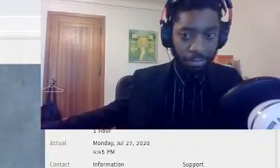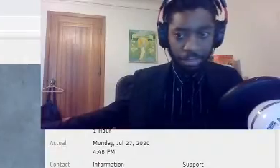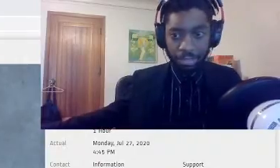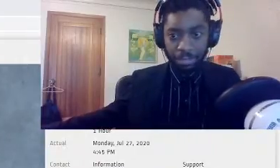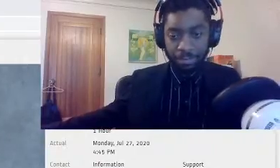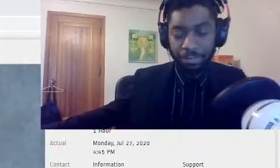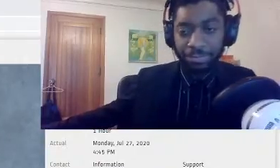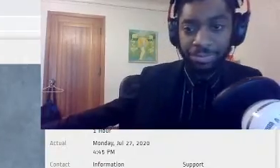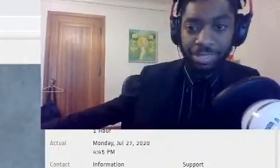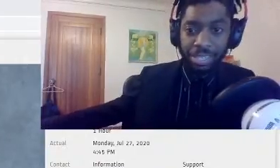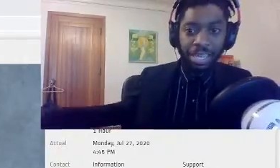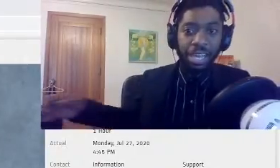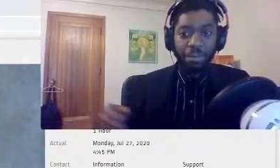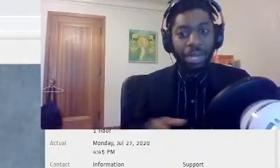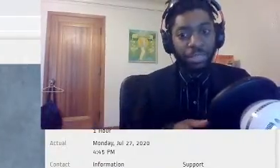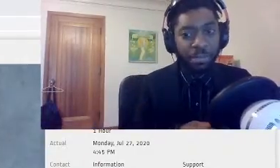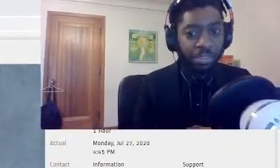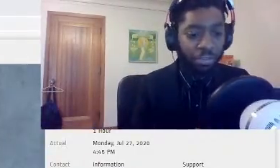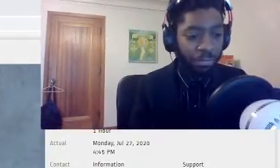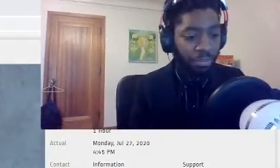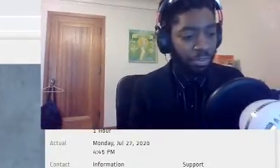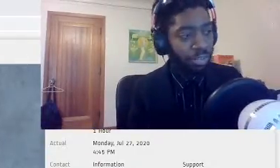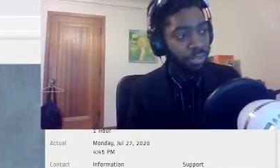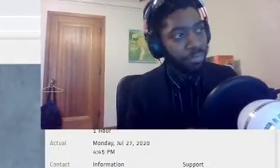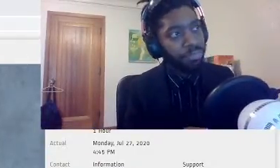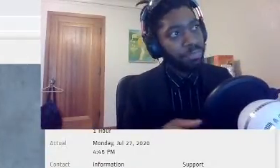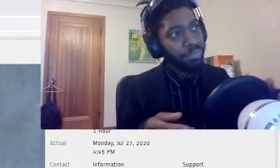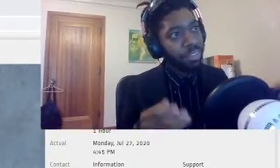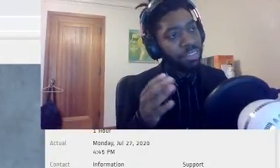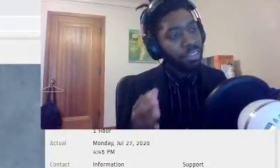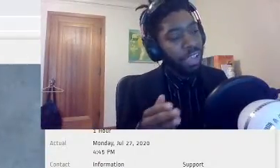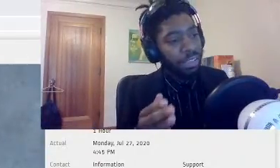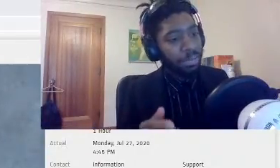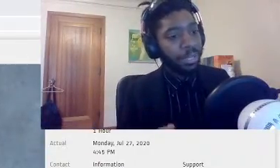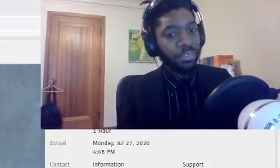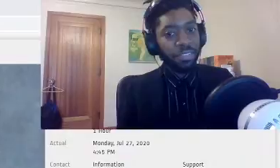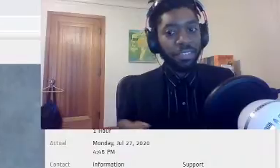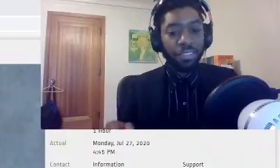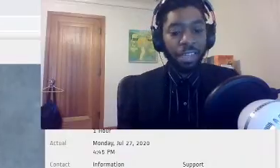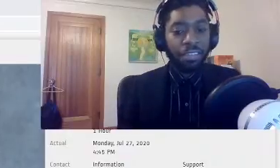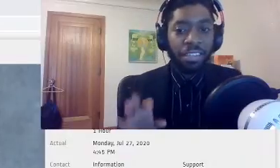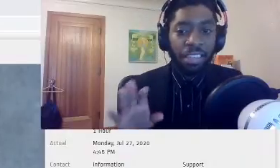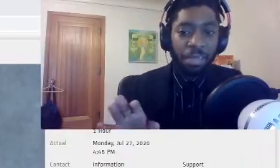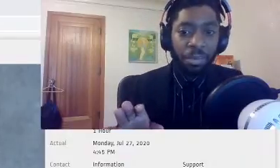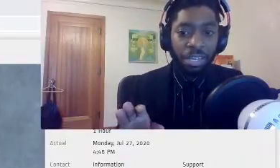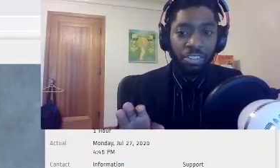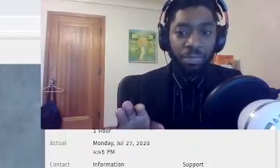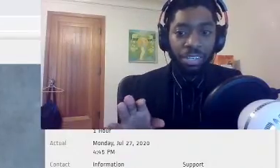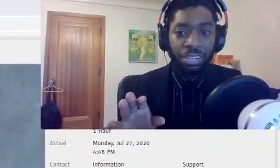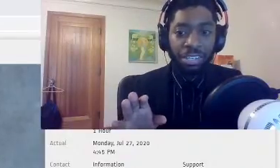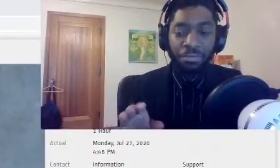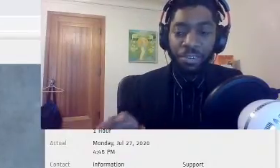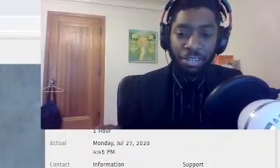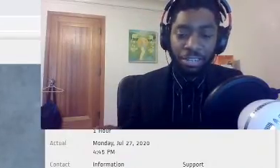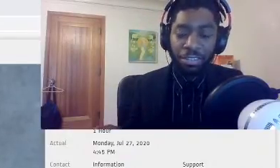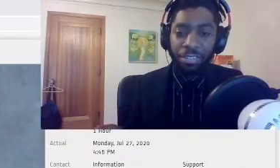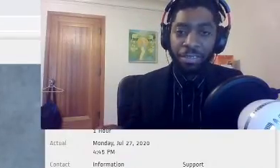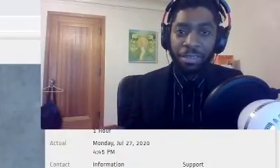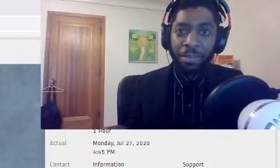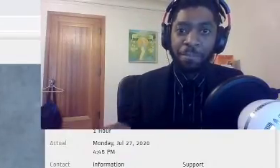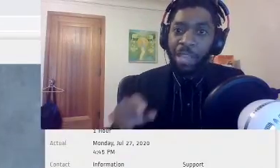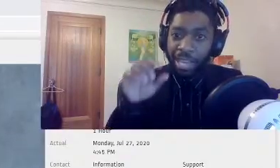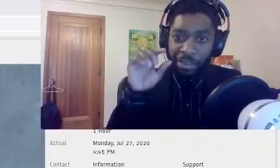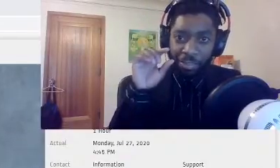really. I think my streams are slightly better than Sisolak's. Not saying much, but in